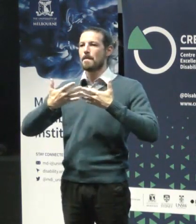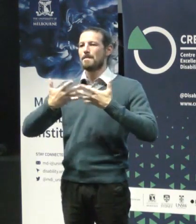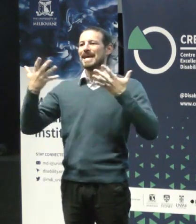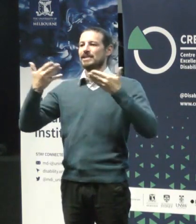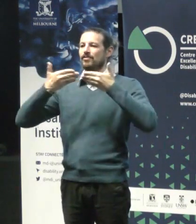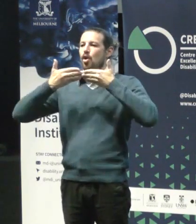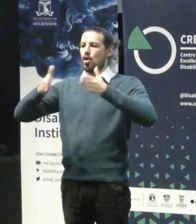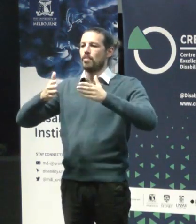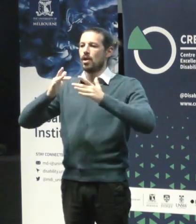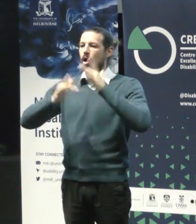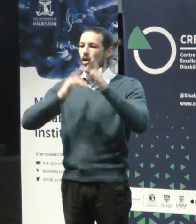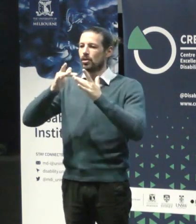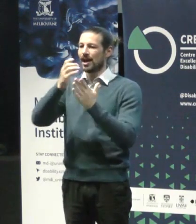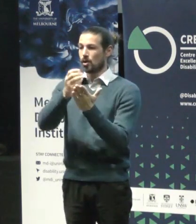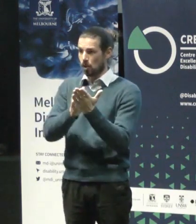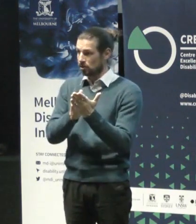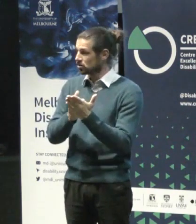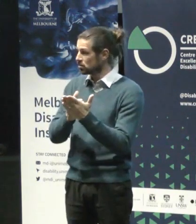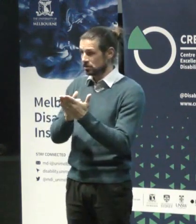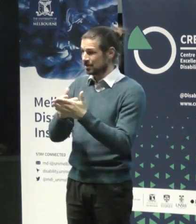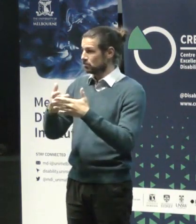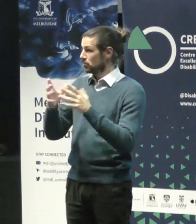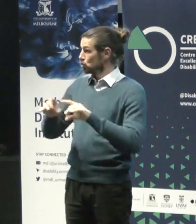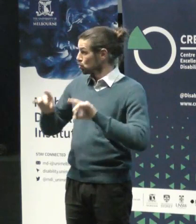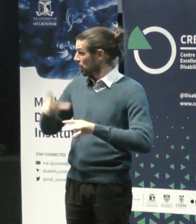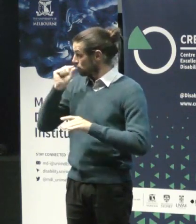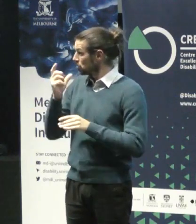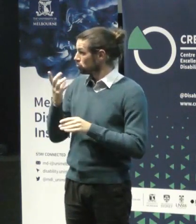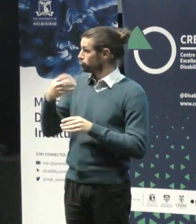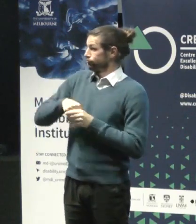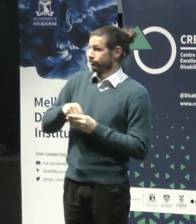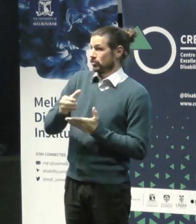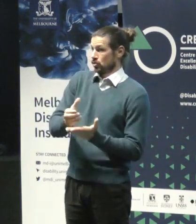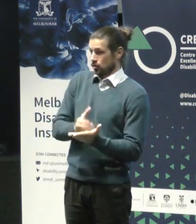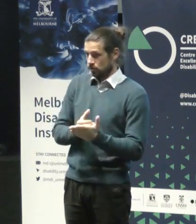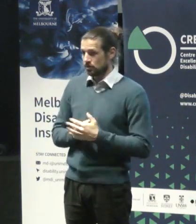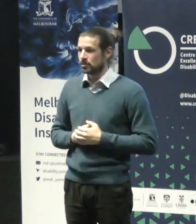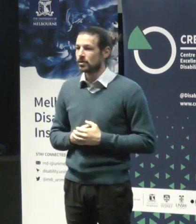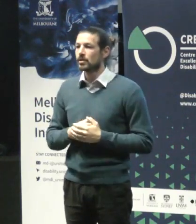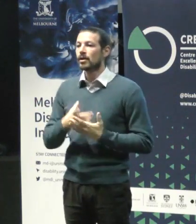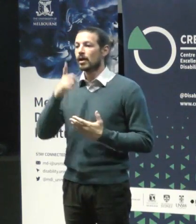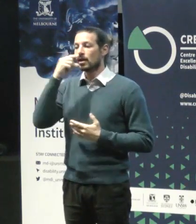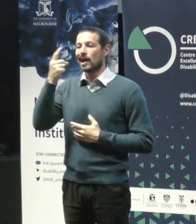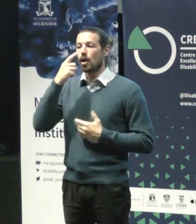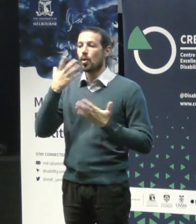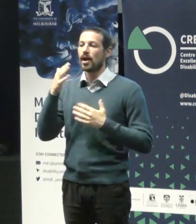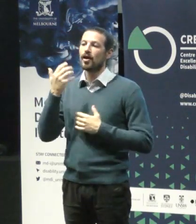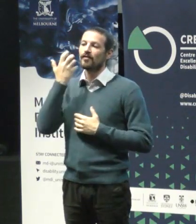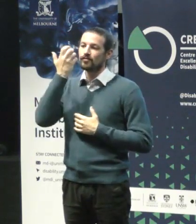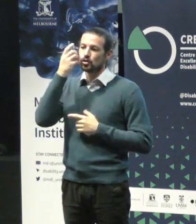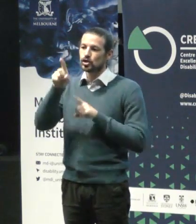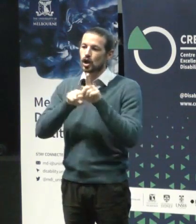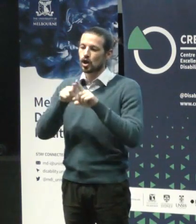course. And even Australians can join our MOOC, and they have. And you can find it at futurelearn.com. It's